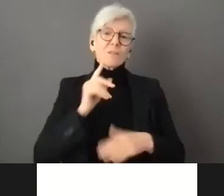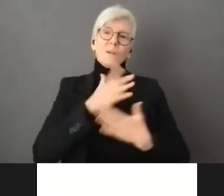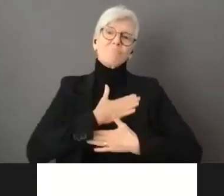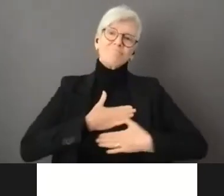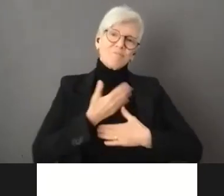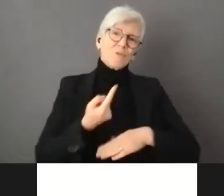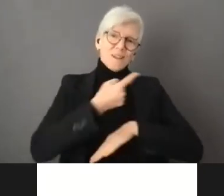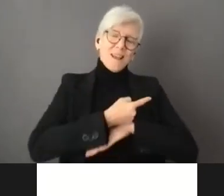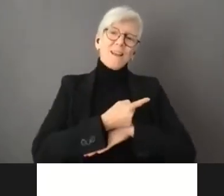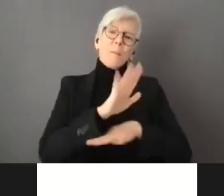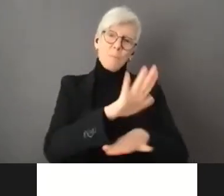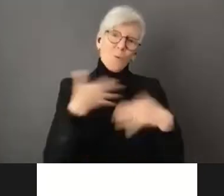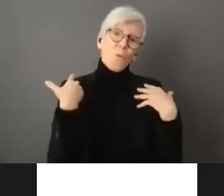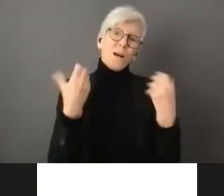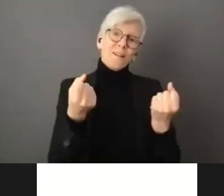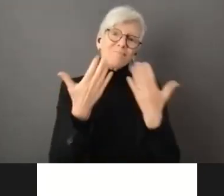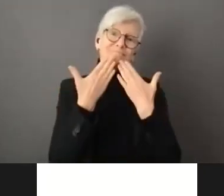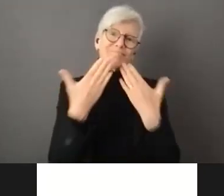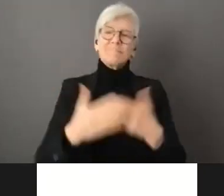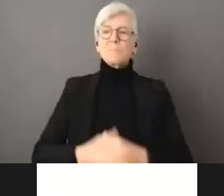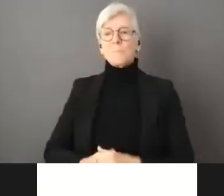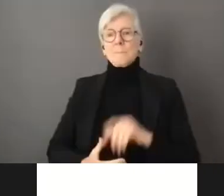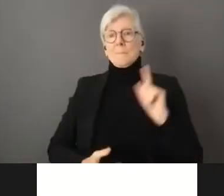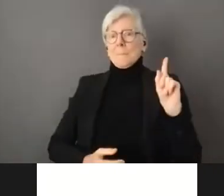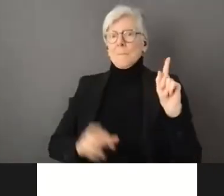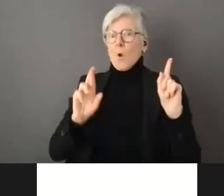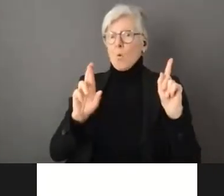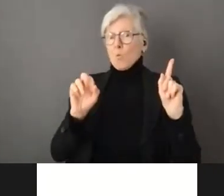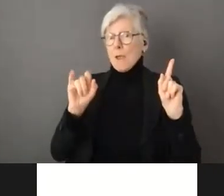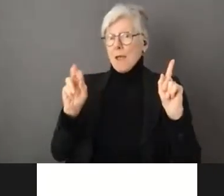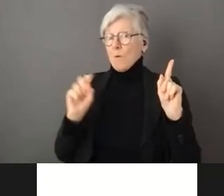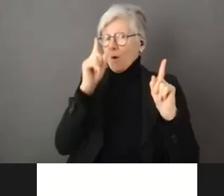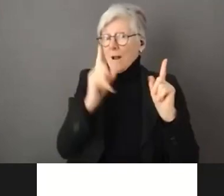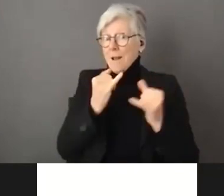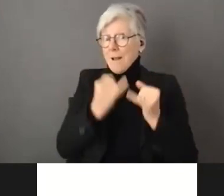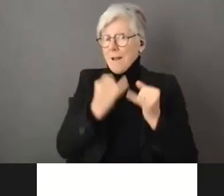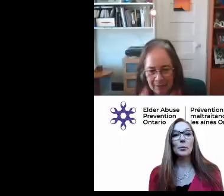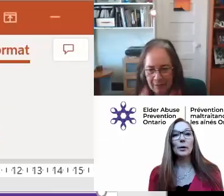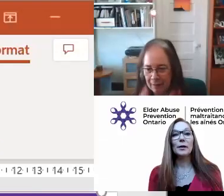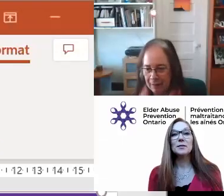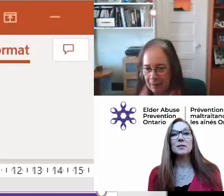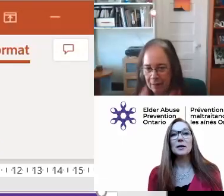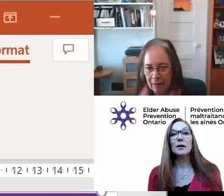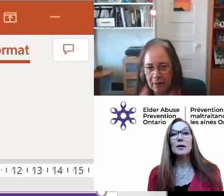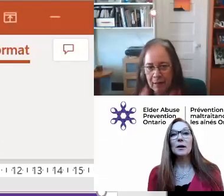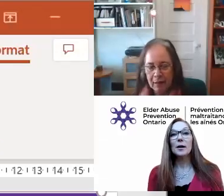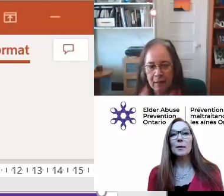well. I do want one last comment I did want to share with everyone